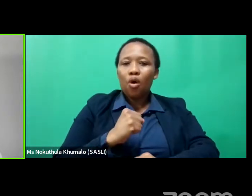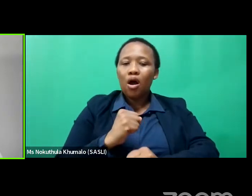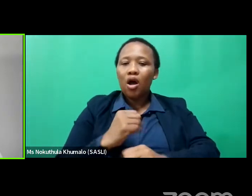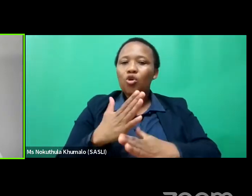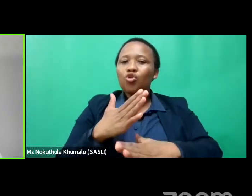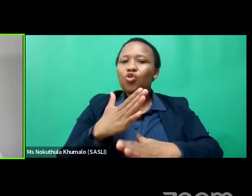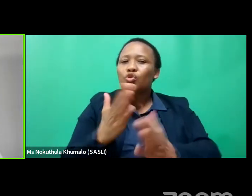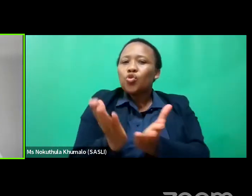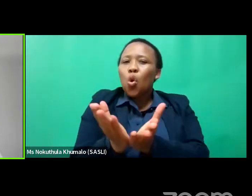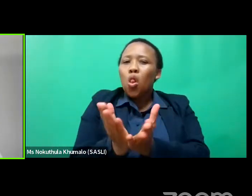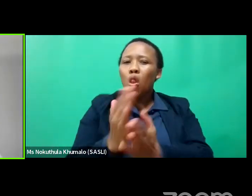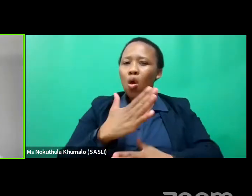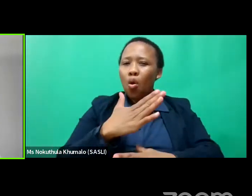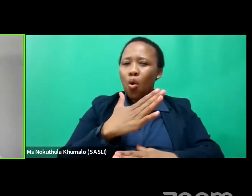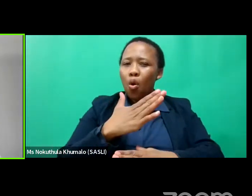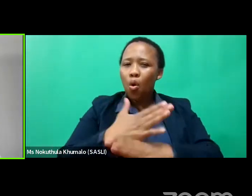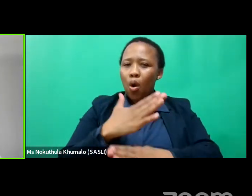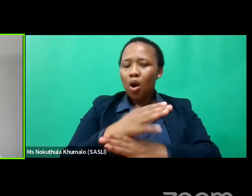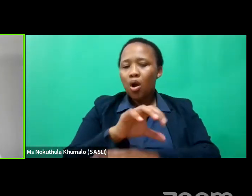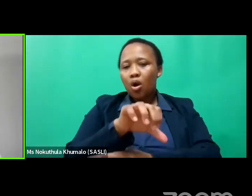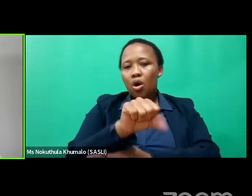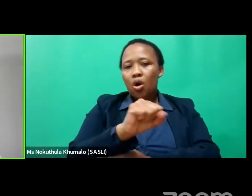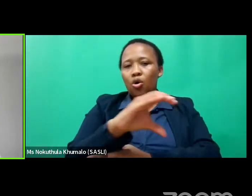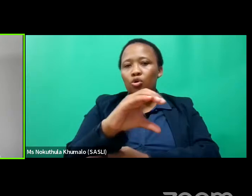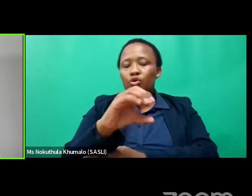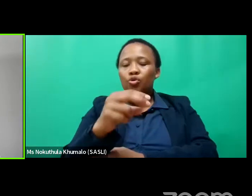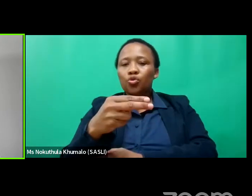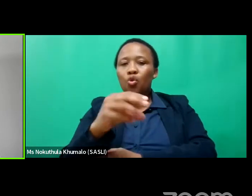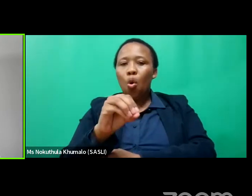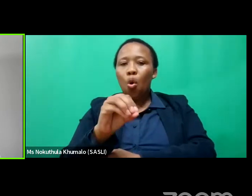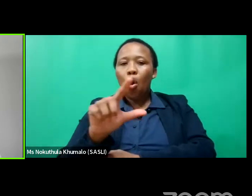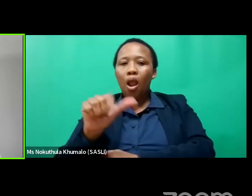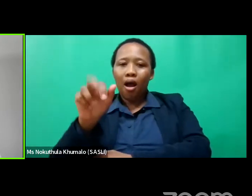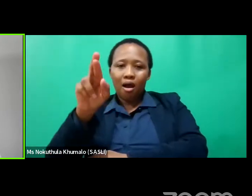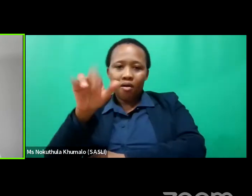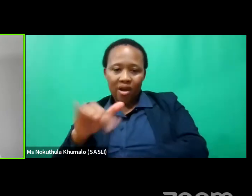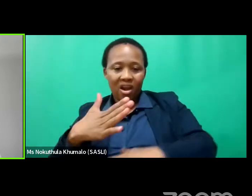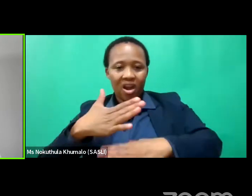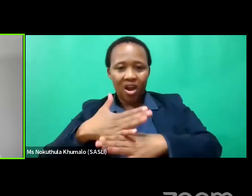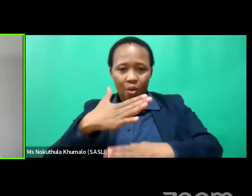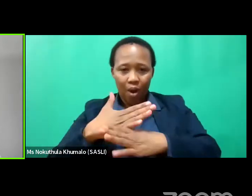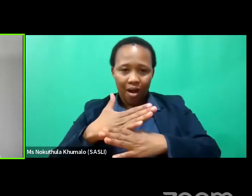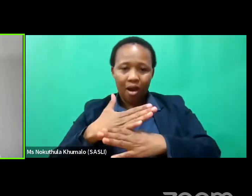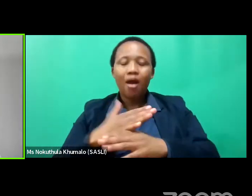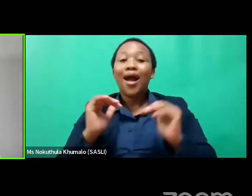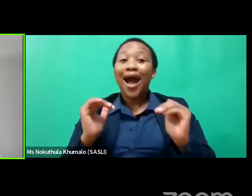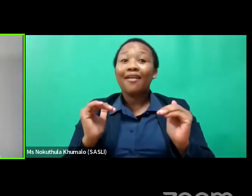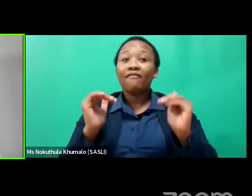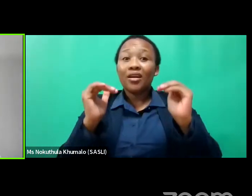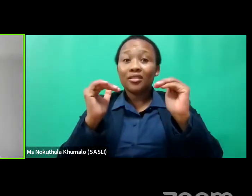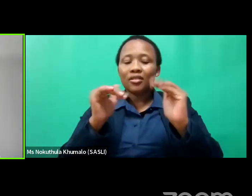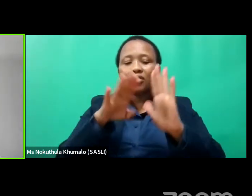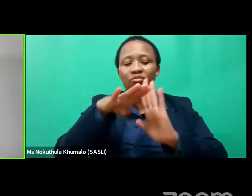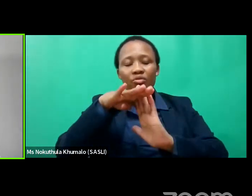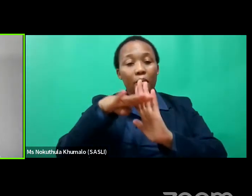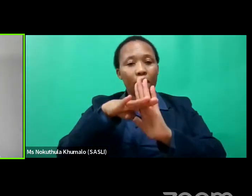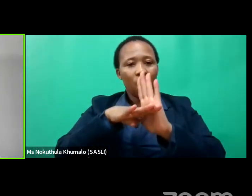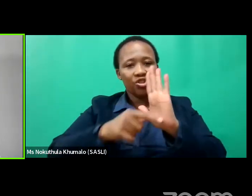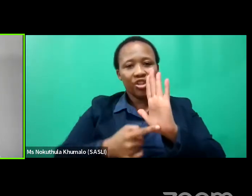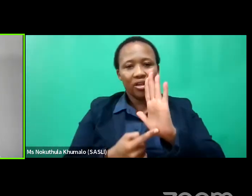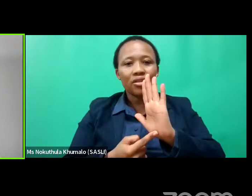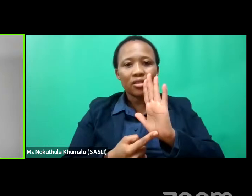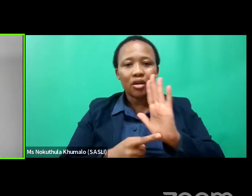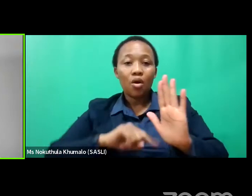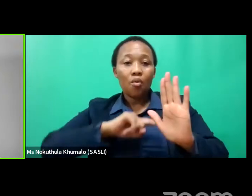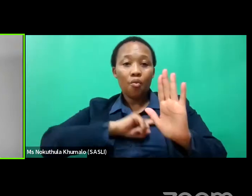the advancement of its products coming out of this initiative in the service of